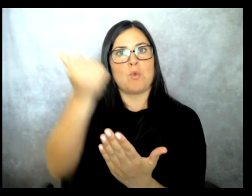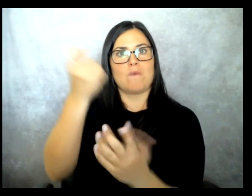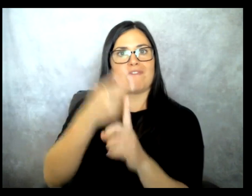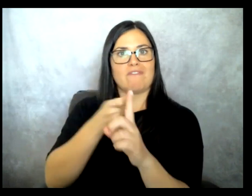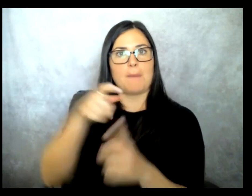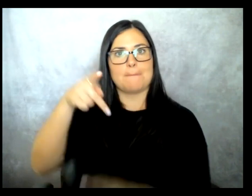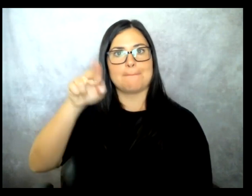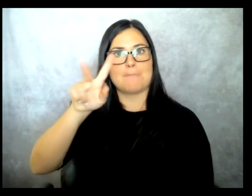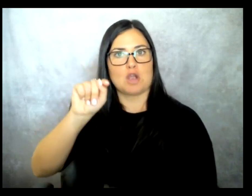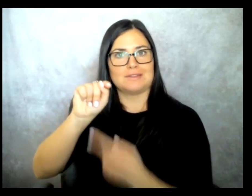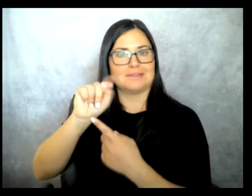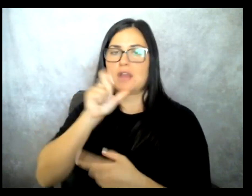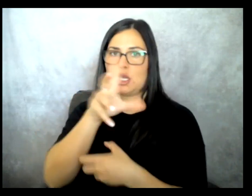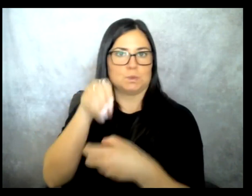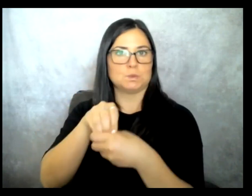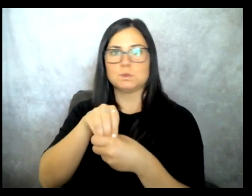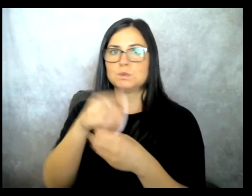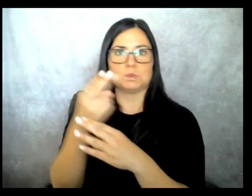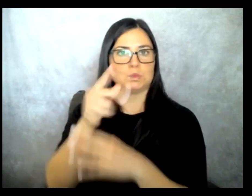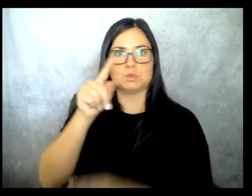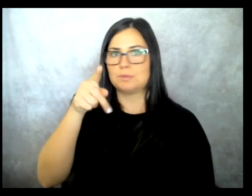I just find it annoying, and it's an extra